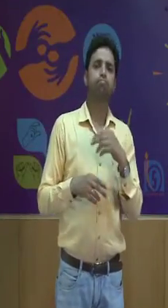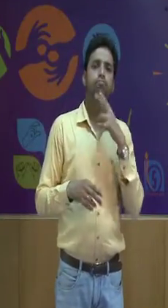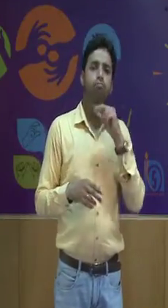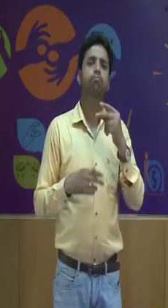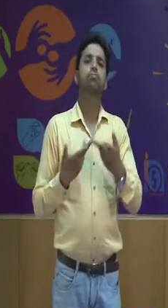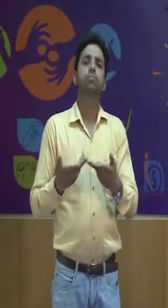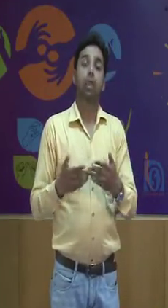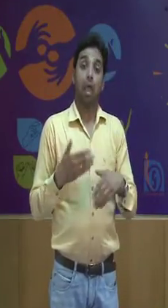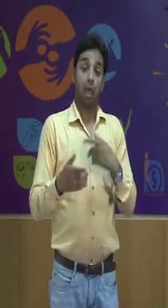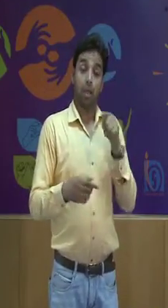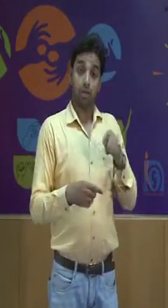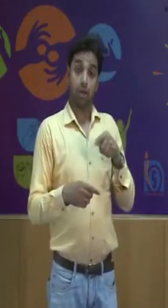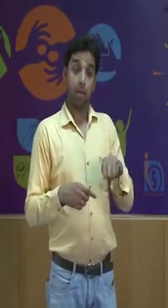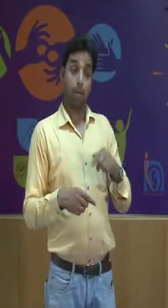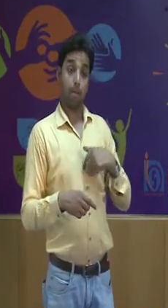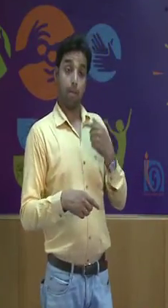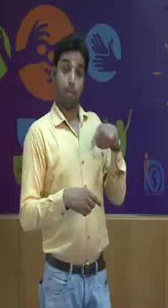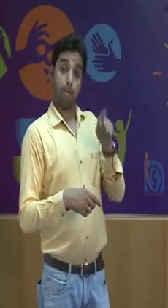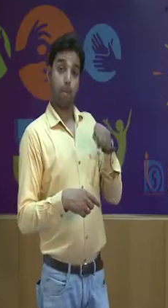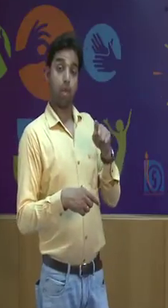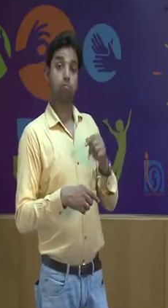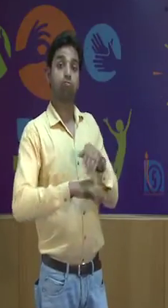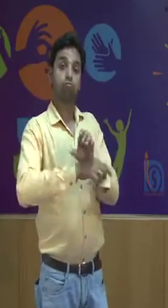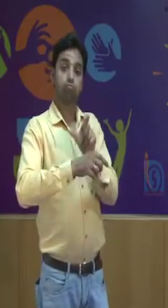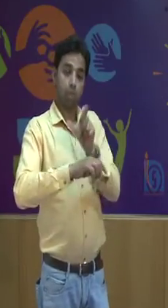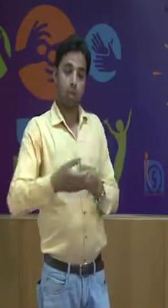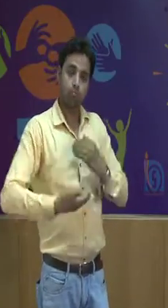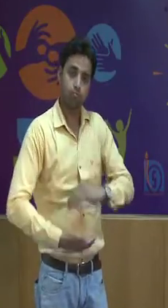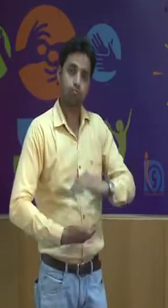says that a man could be a slave by birth,